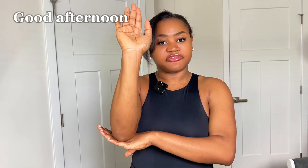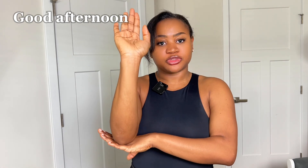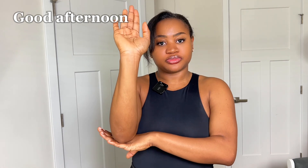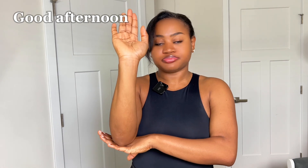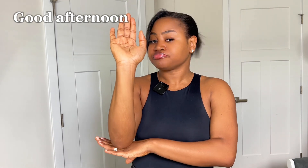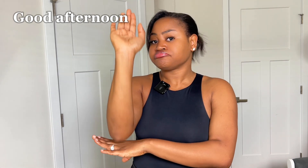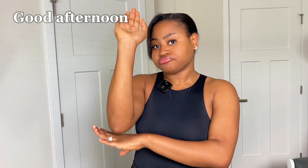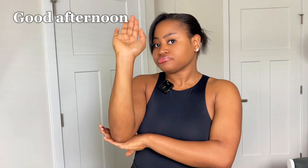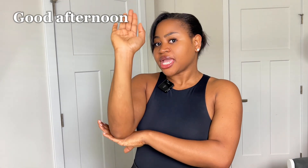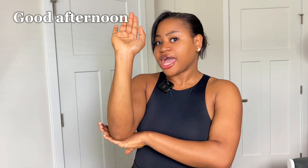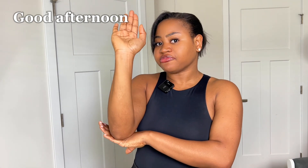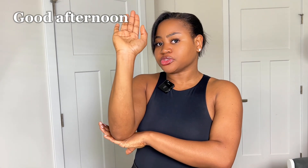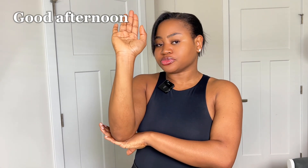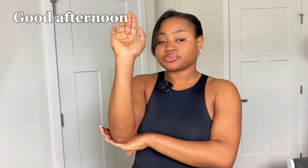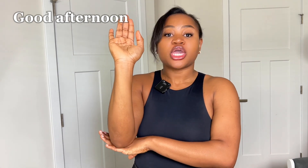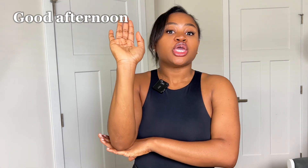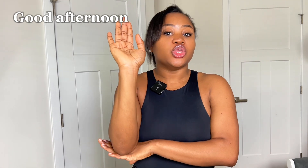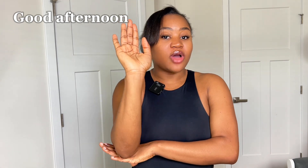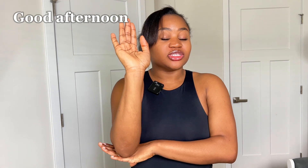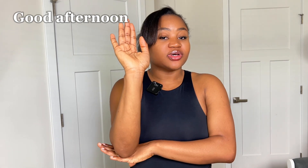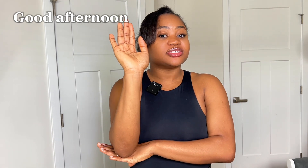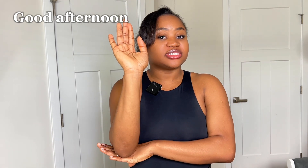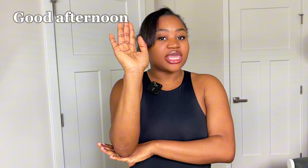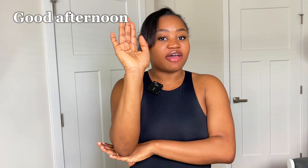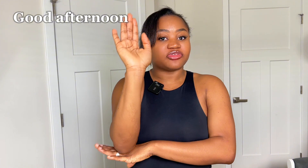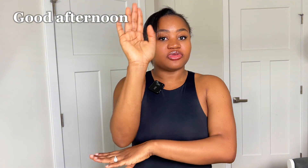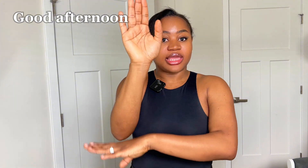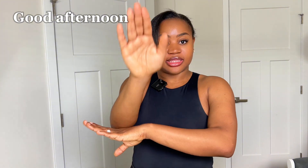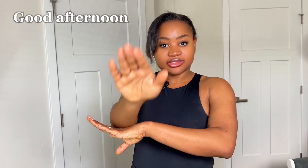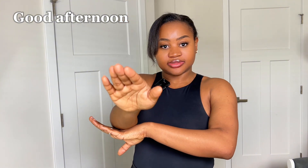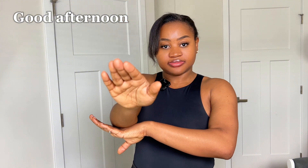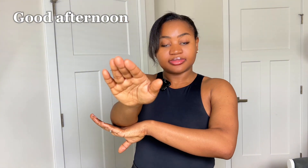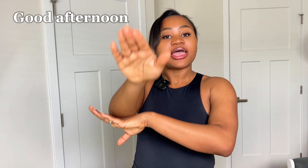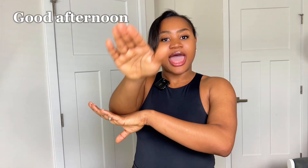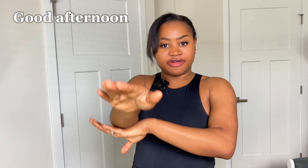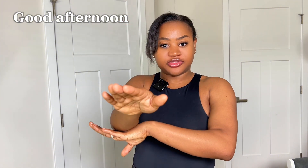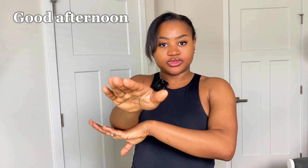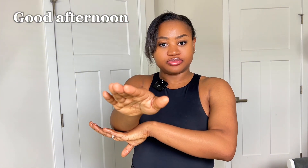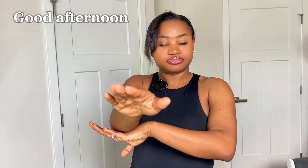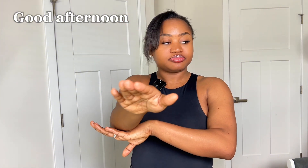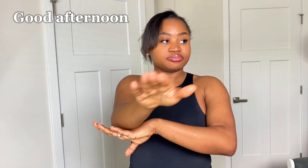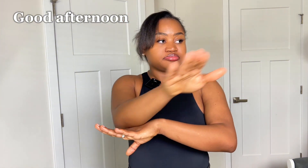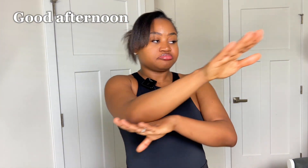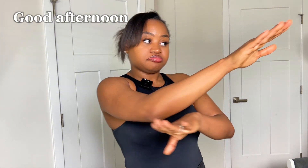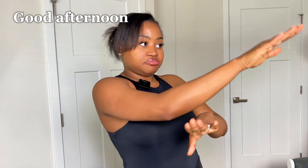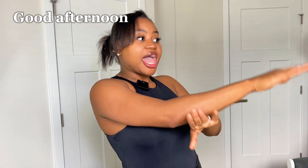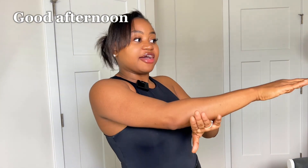Afternoon. Afternoon. You as well say afternoon like this. Afternoon.